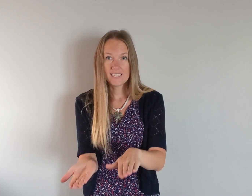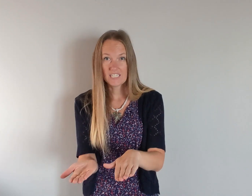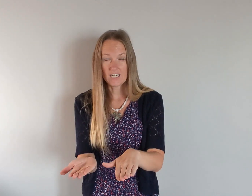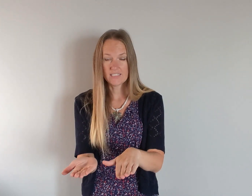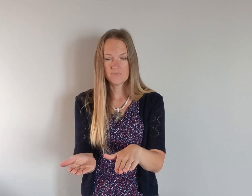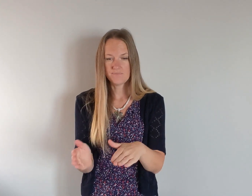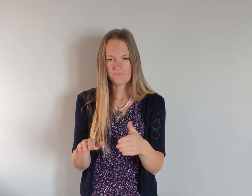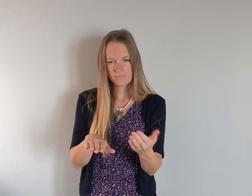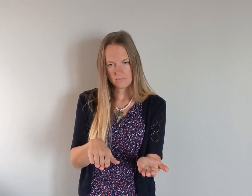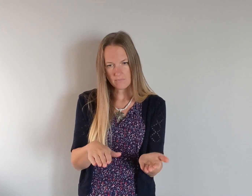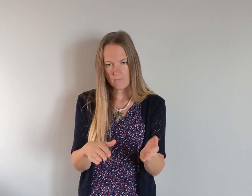died.